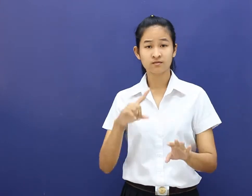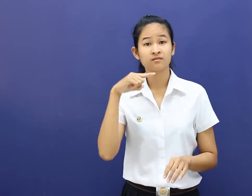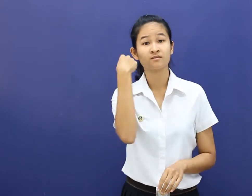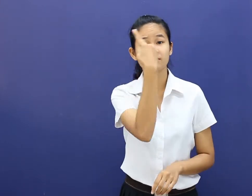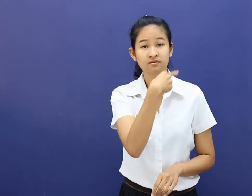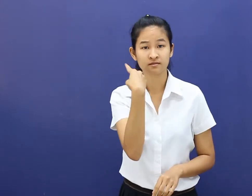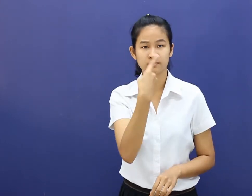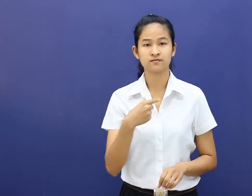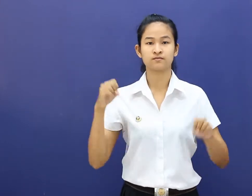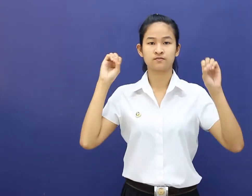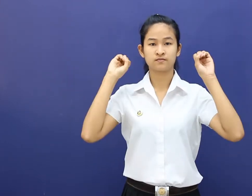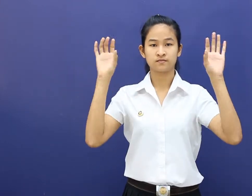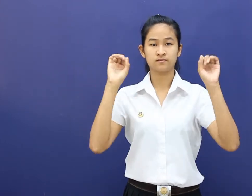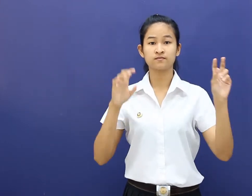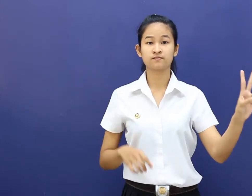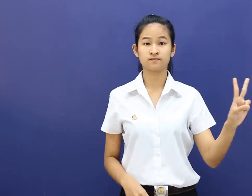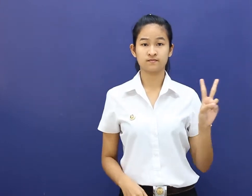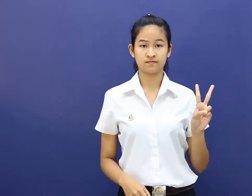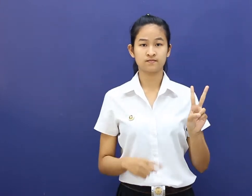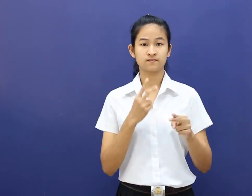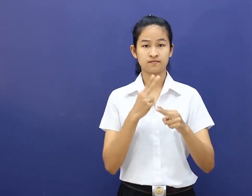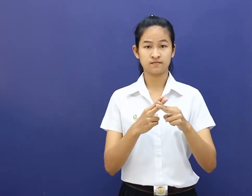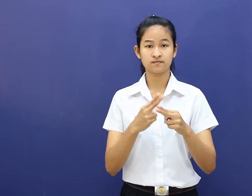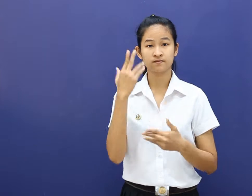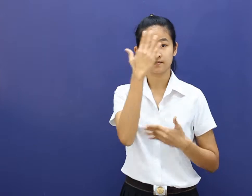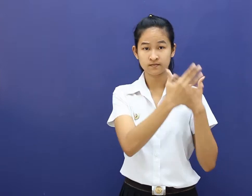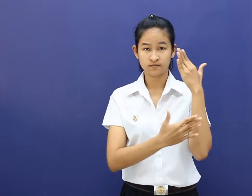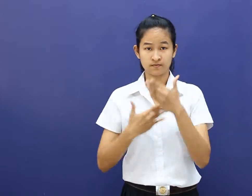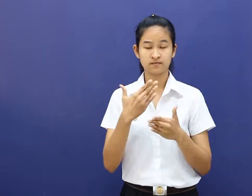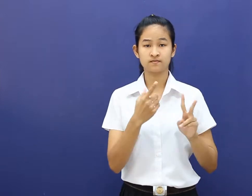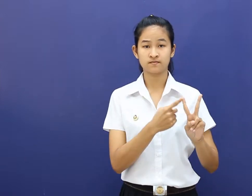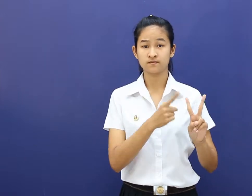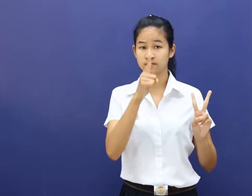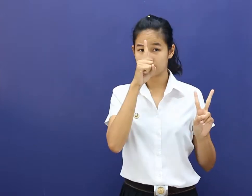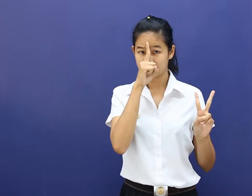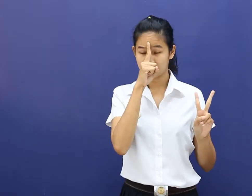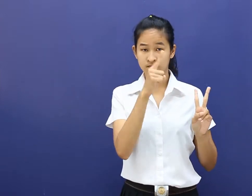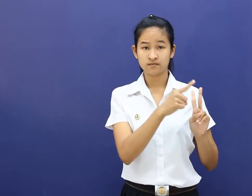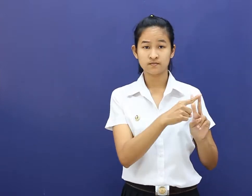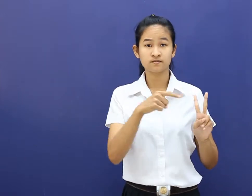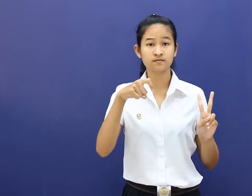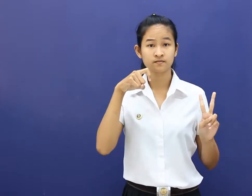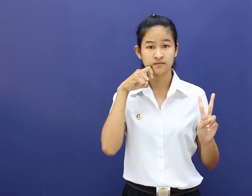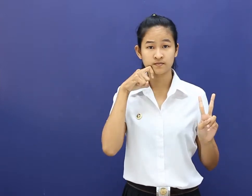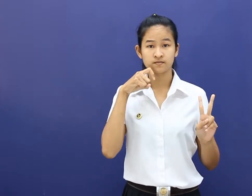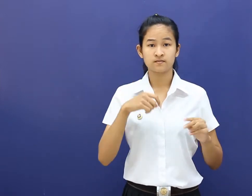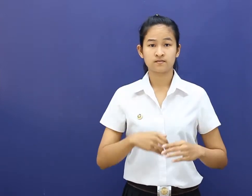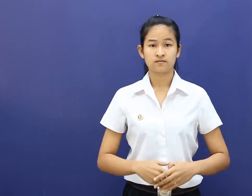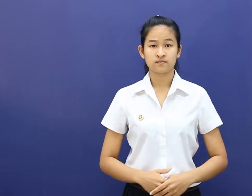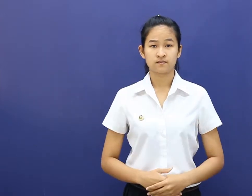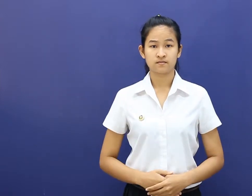part of the course called E-Learning Instruction. The advisors of the project